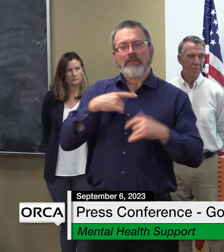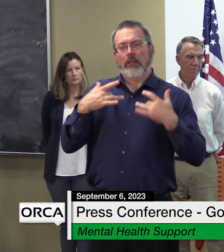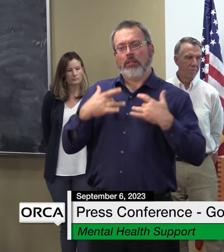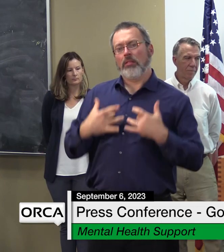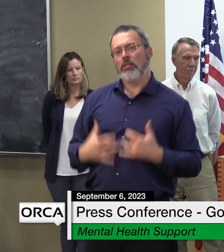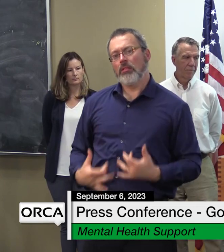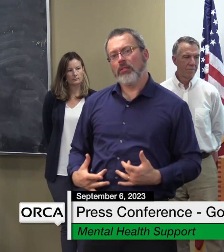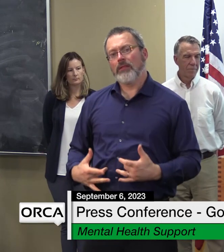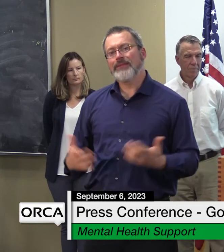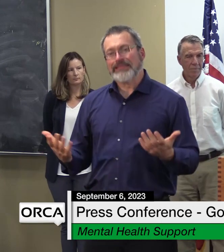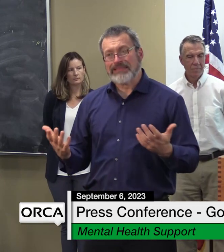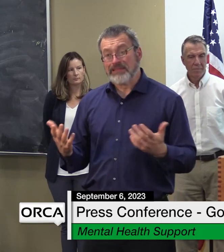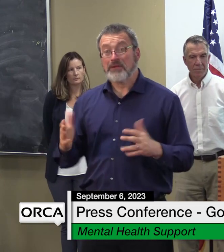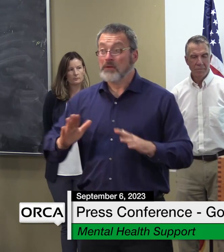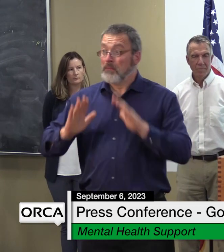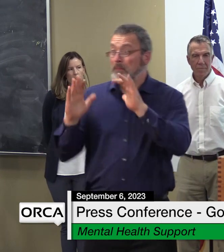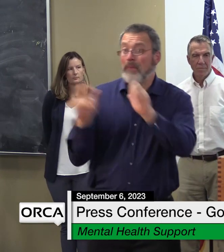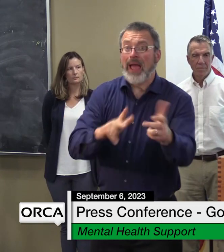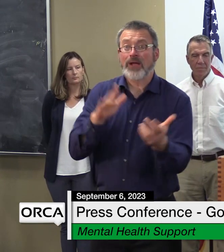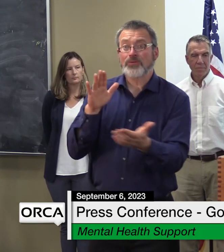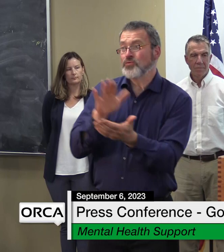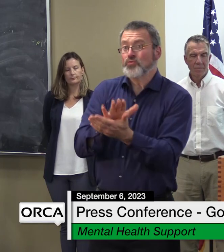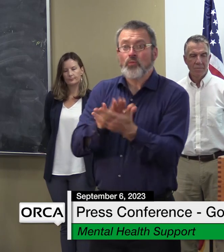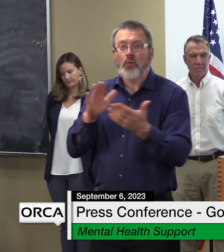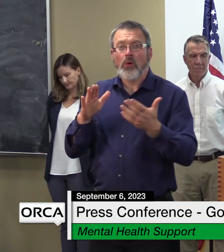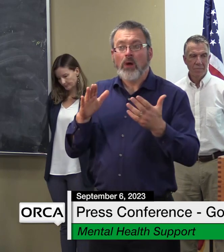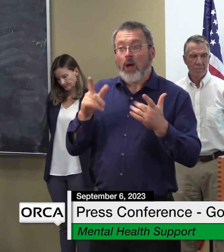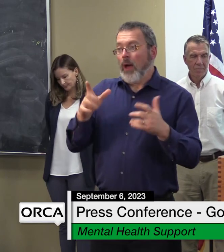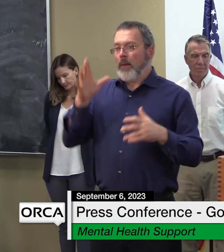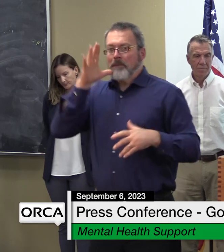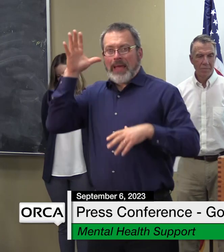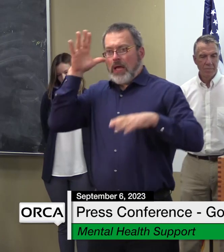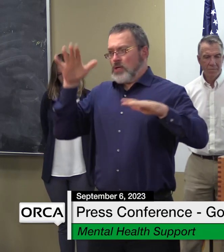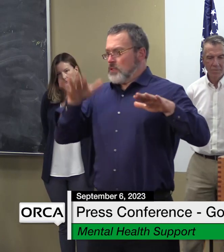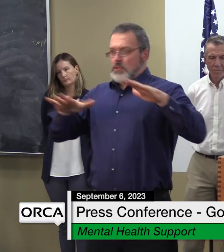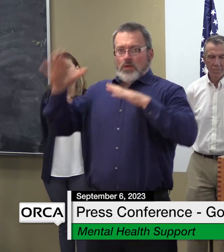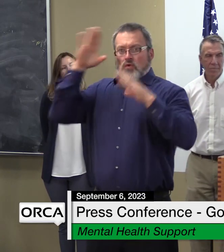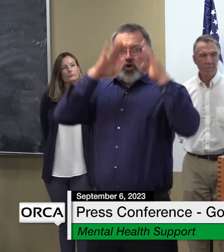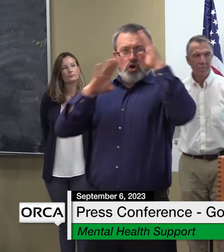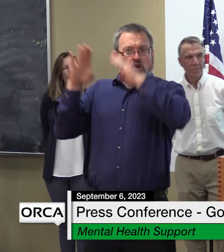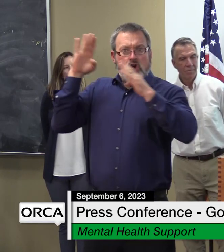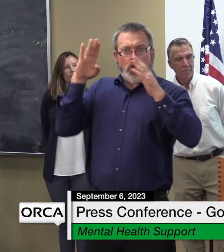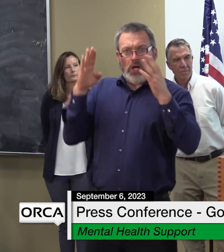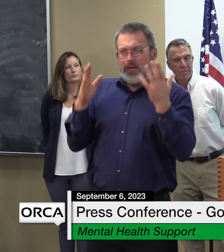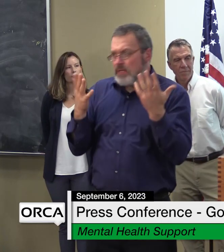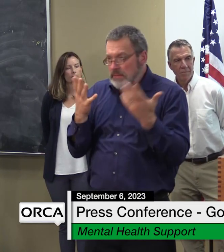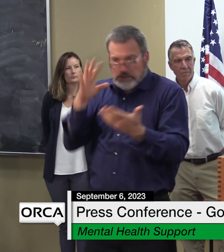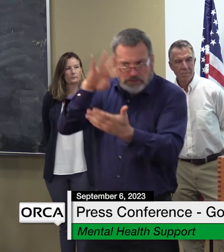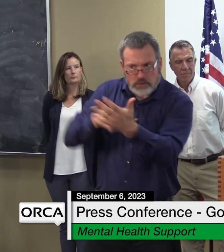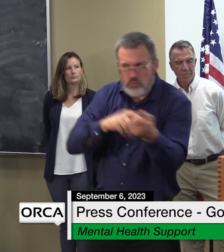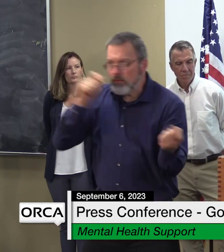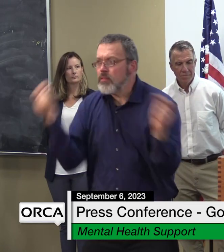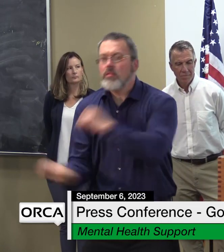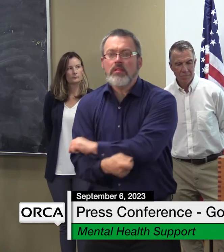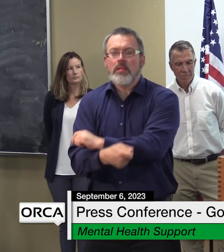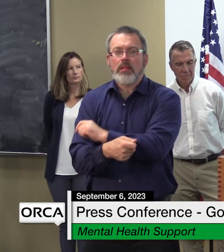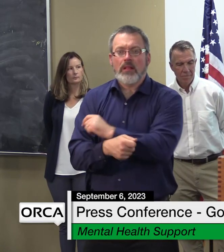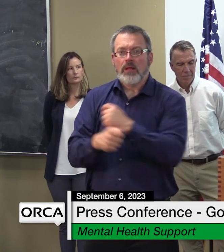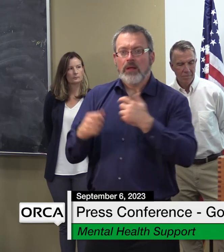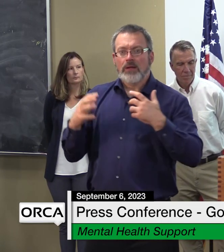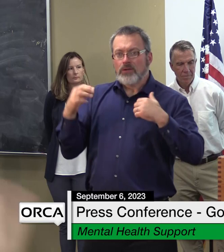anxiety, not only for students, but also for parents, who may worry about new routines, academic pressures, and their children's